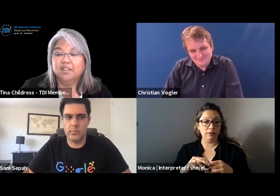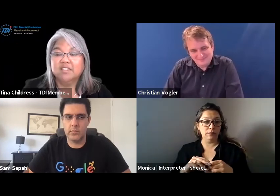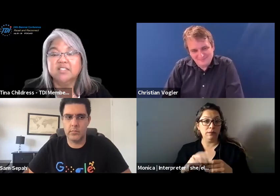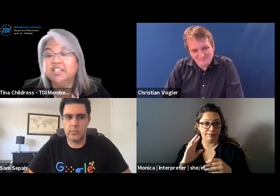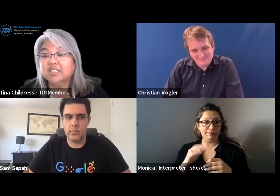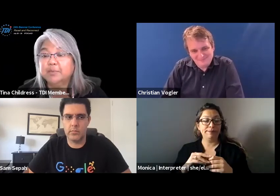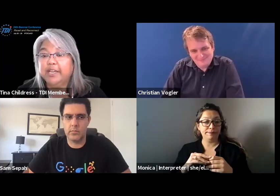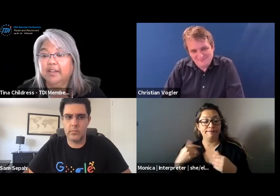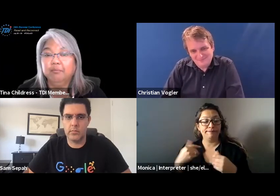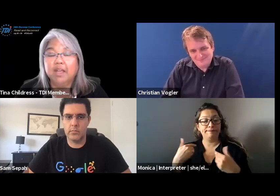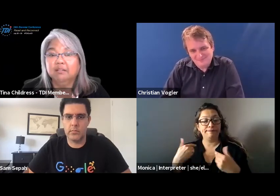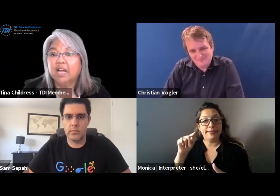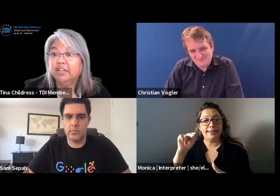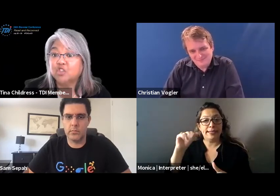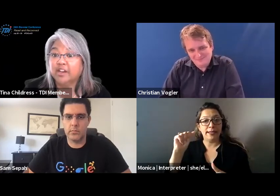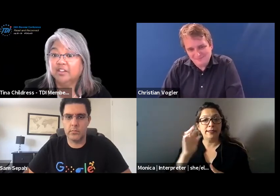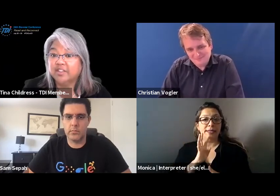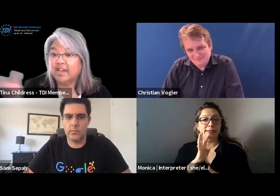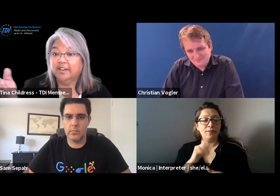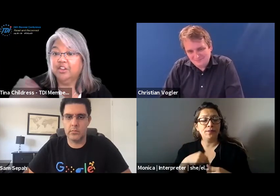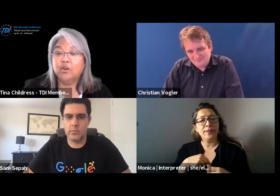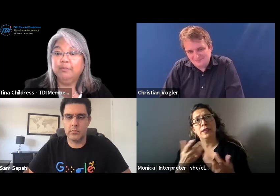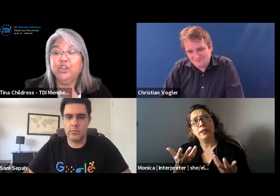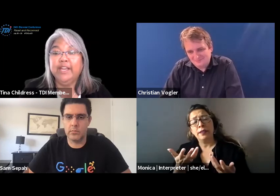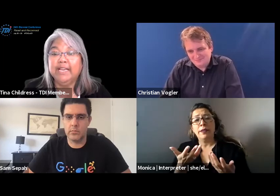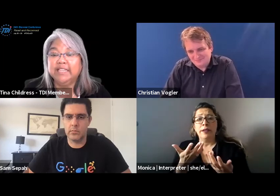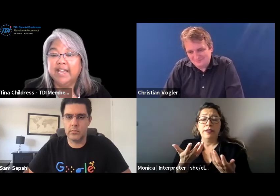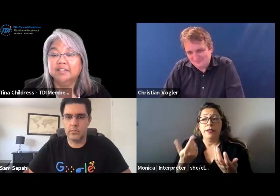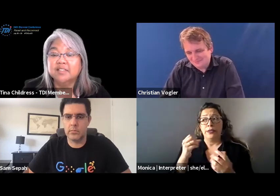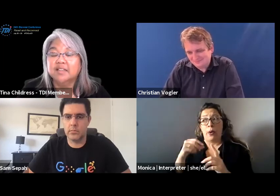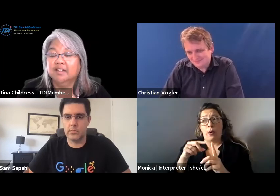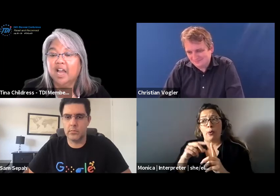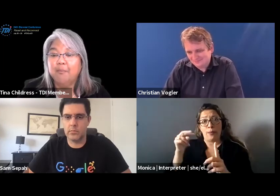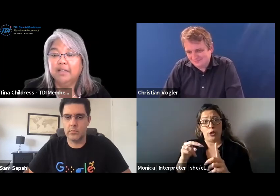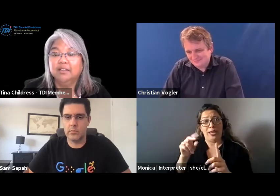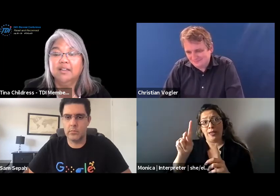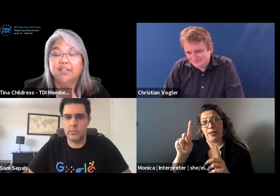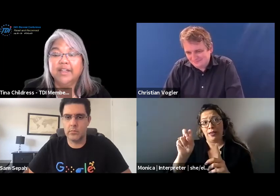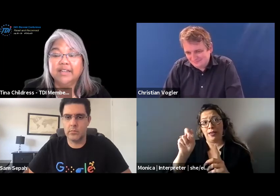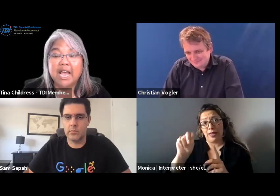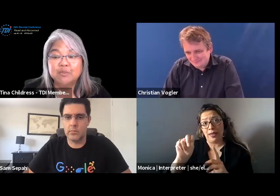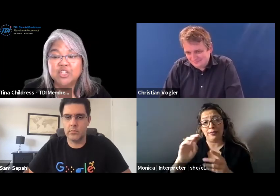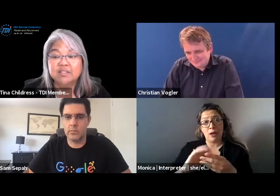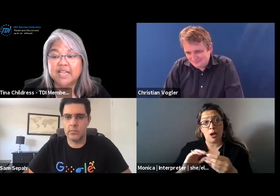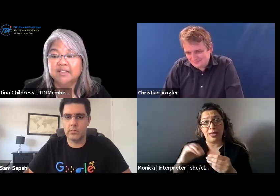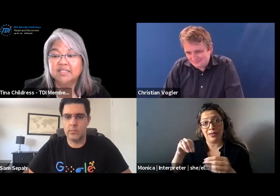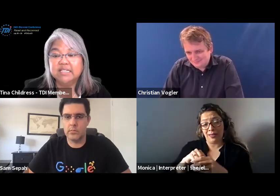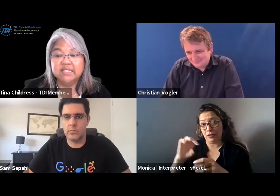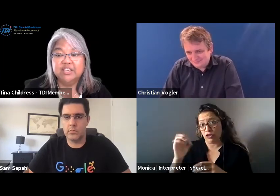This is Tina speaking, and kind of talking to that, I'm looking at Ken's comment that captions and the CC